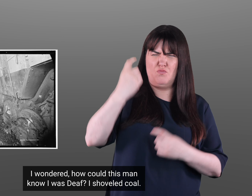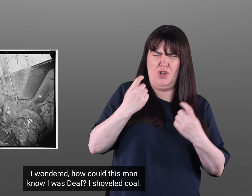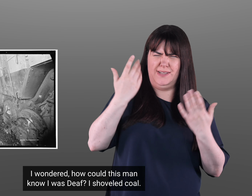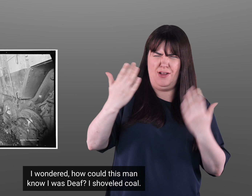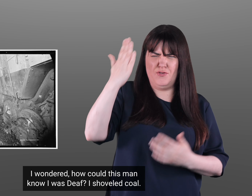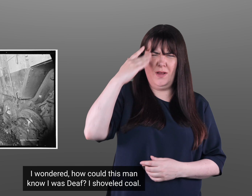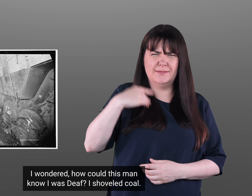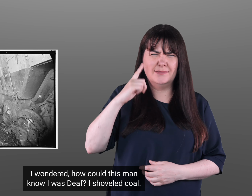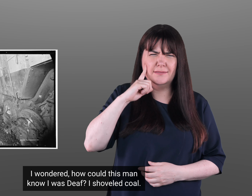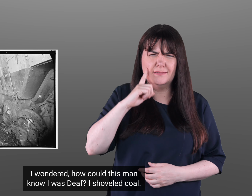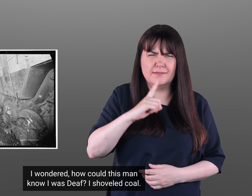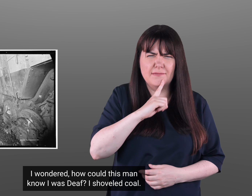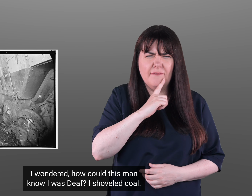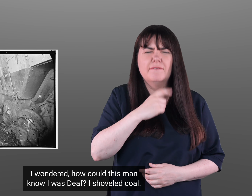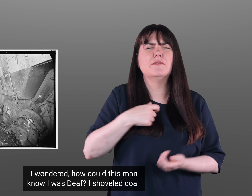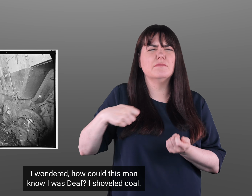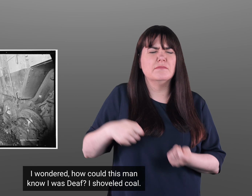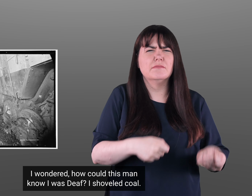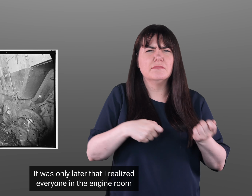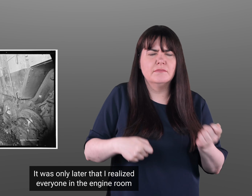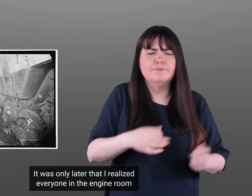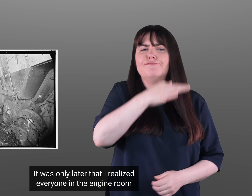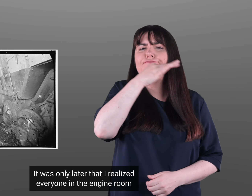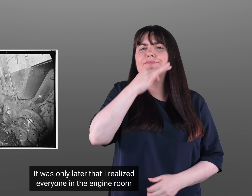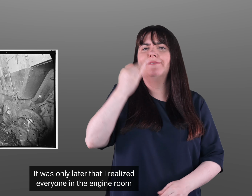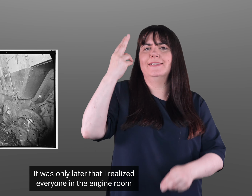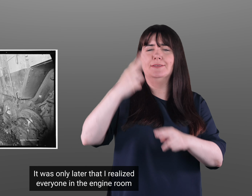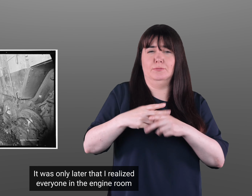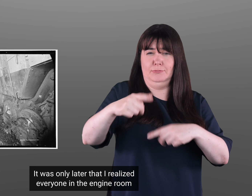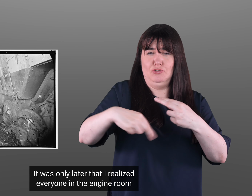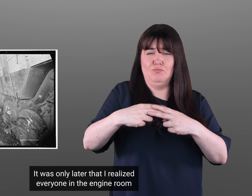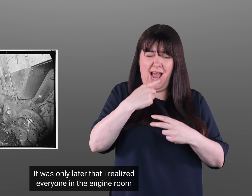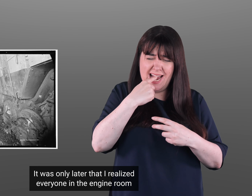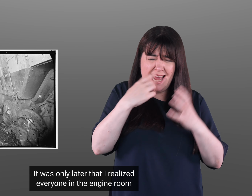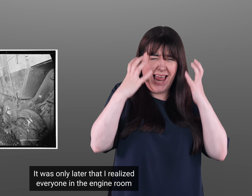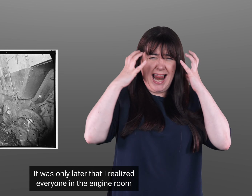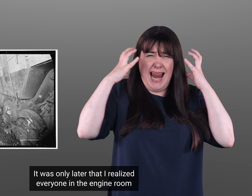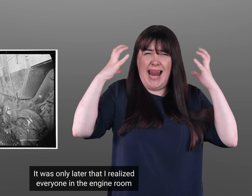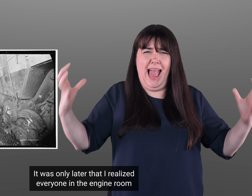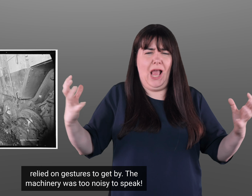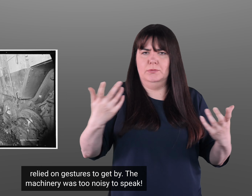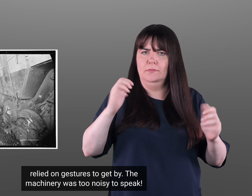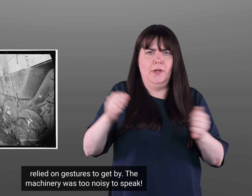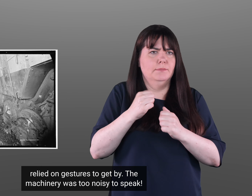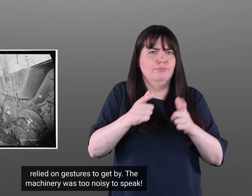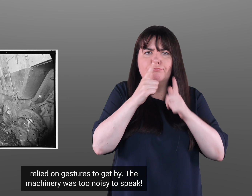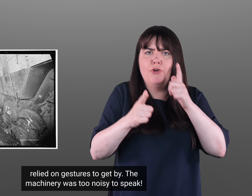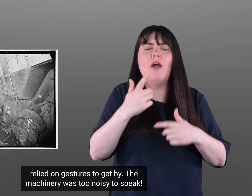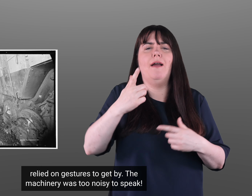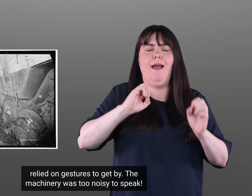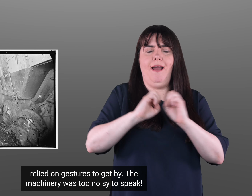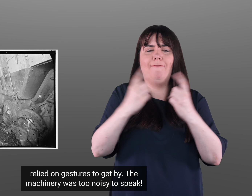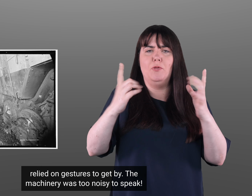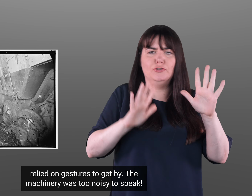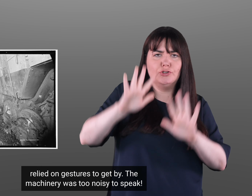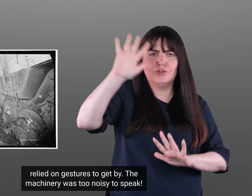how could this man know I was deaf? I shovelled coal. It was only later that I realised everyone in the engine room relied on gestures to get by. The machinery